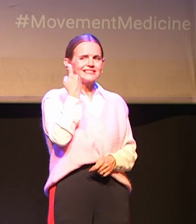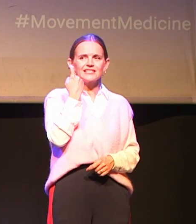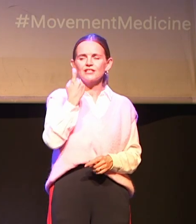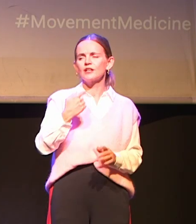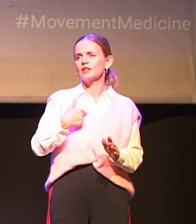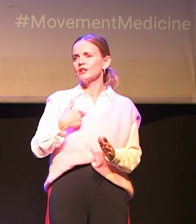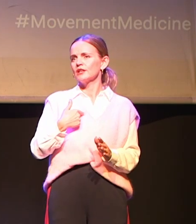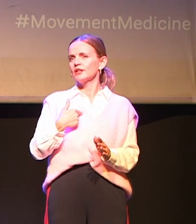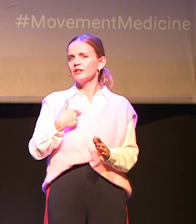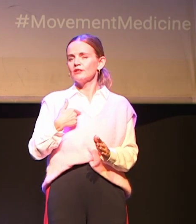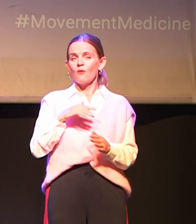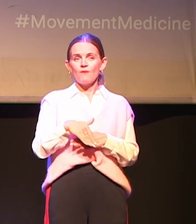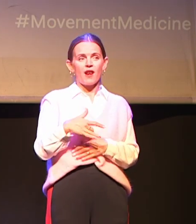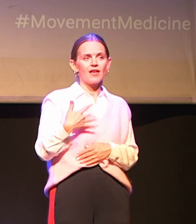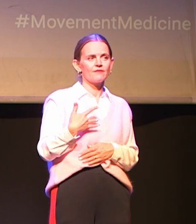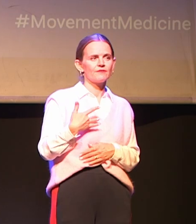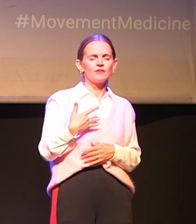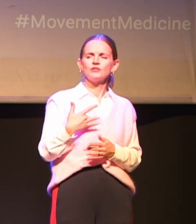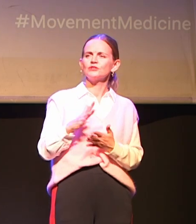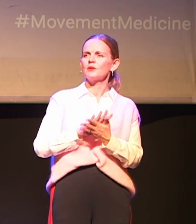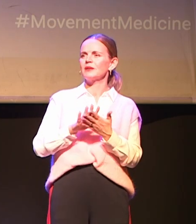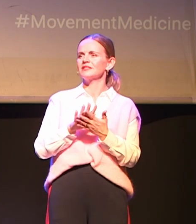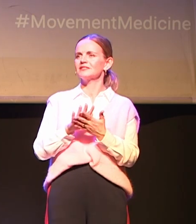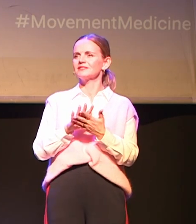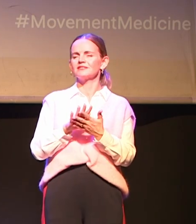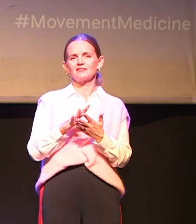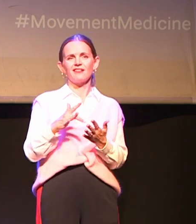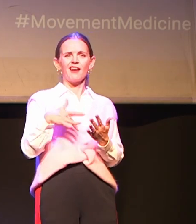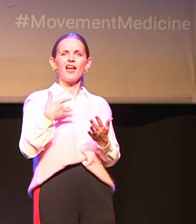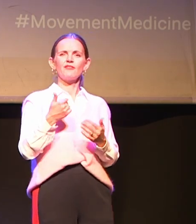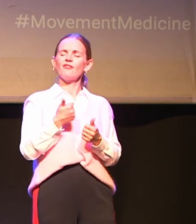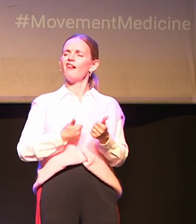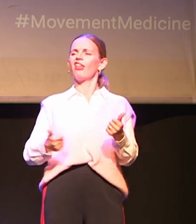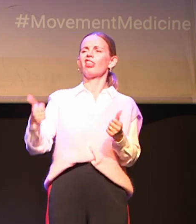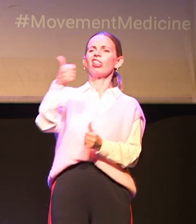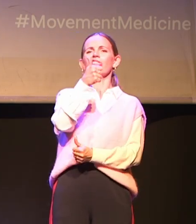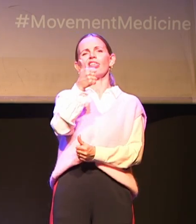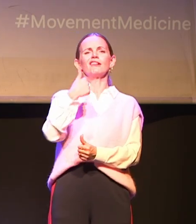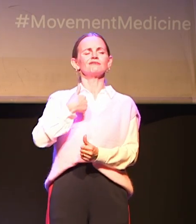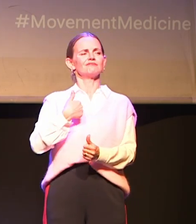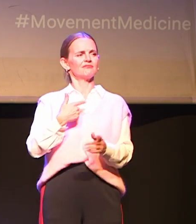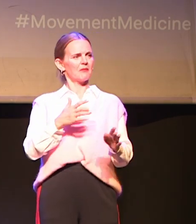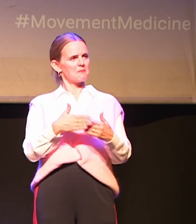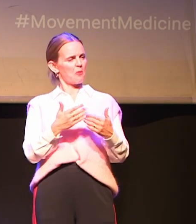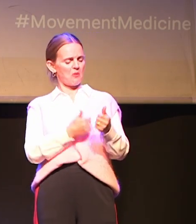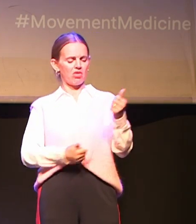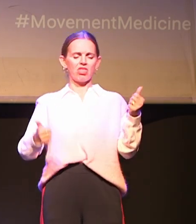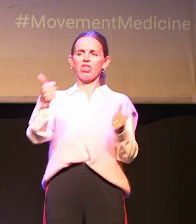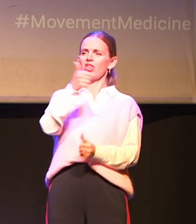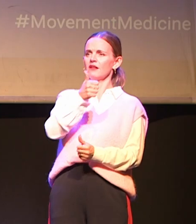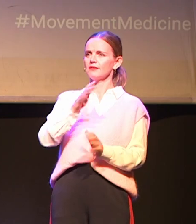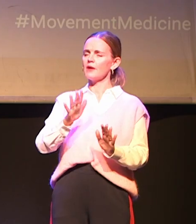put myself falsely above life, above anyone else's life, but I sit here